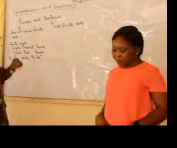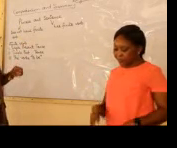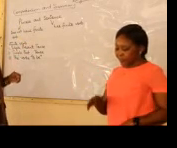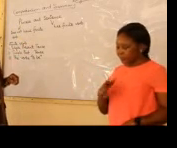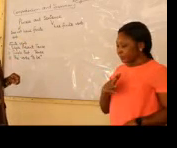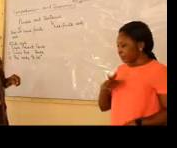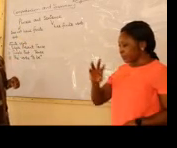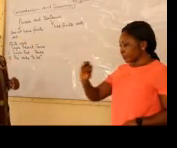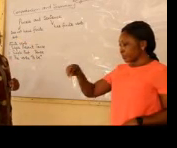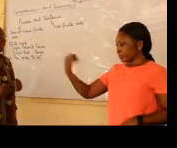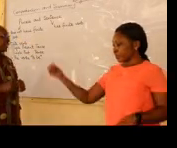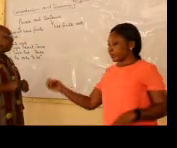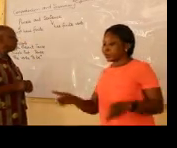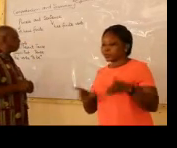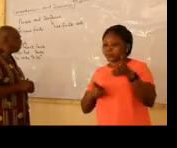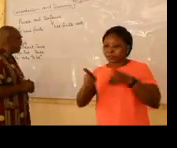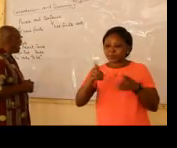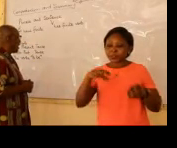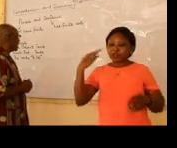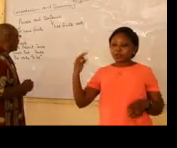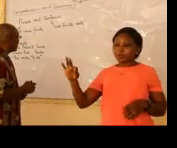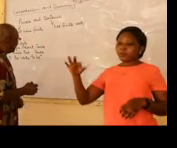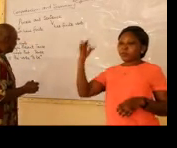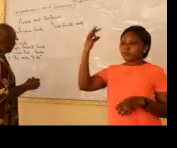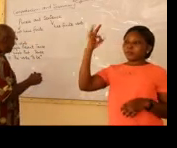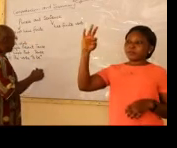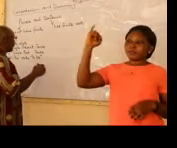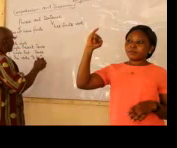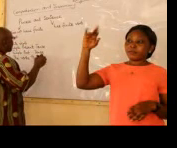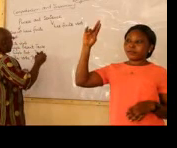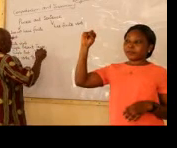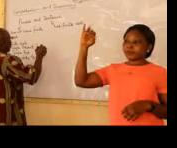finite verb, you can say that